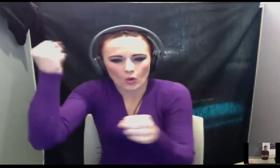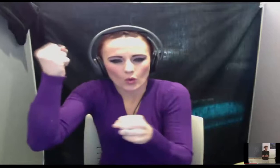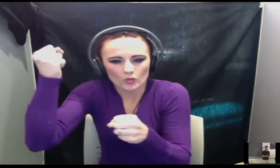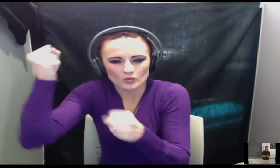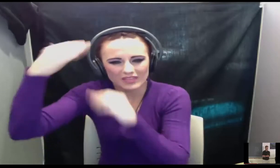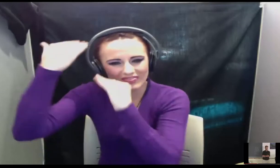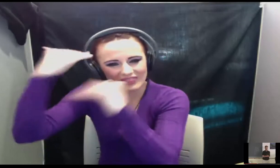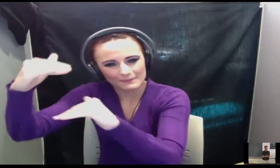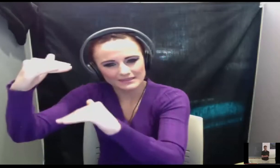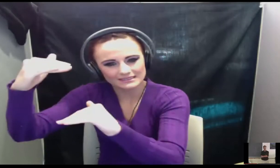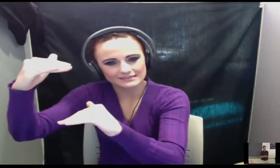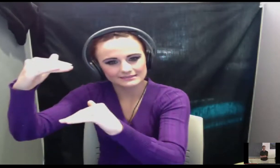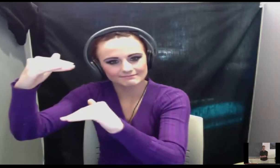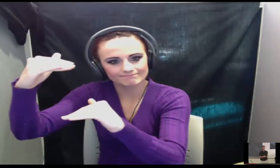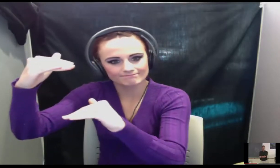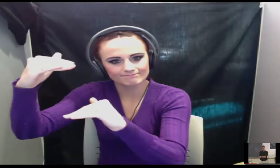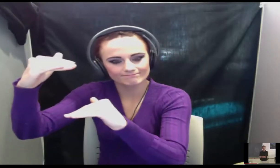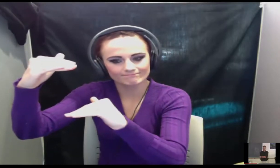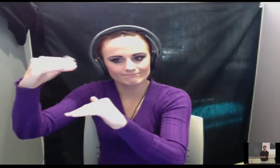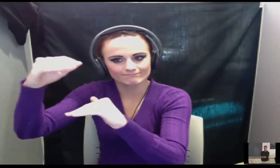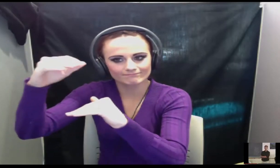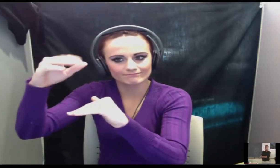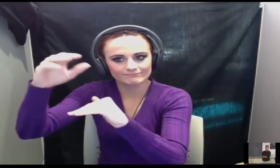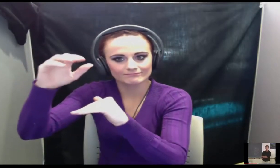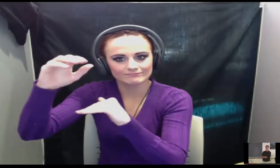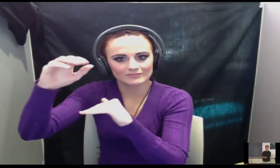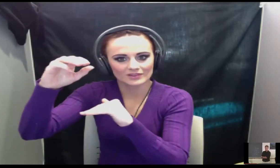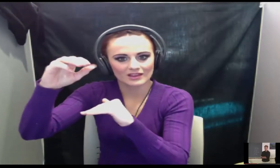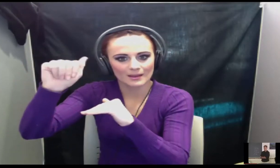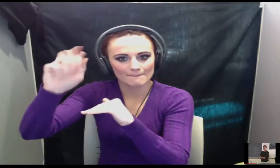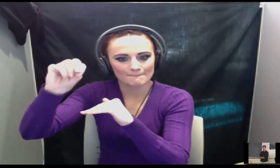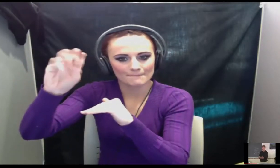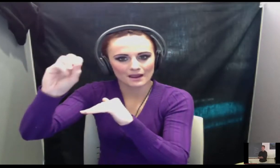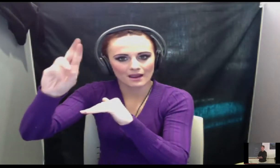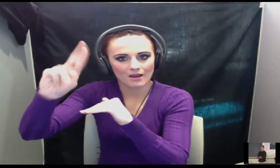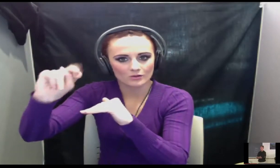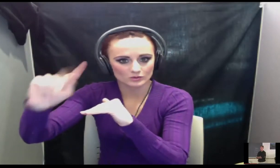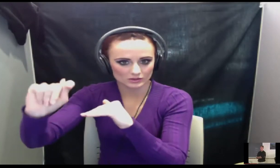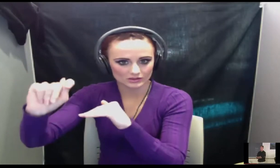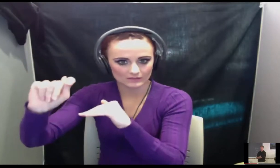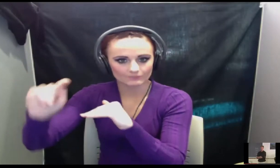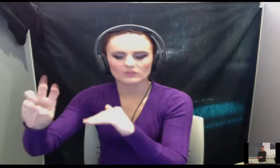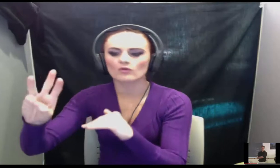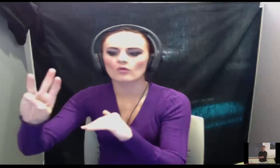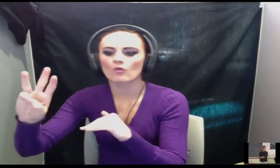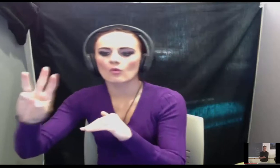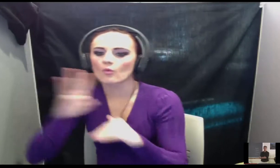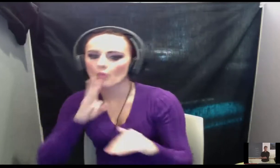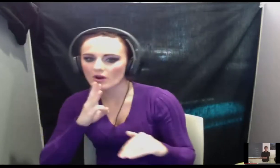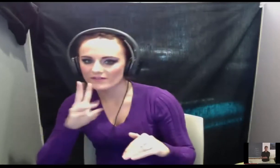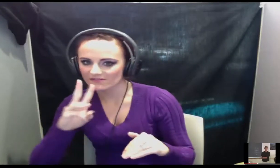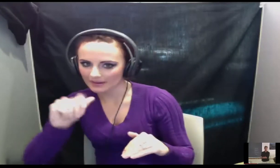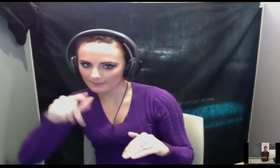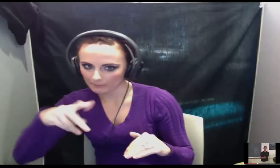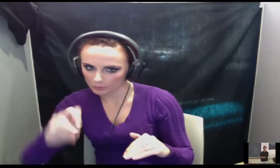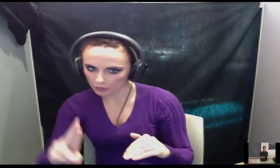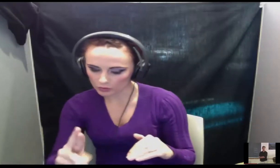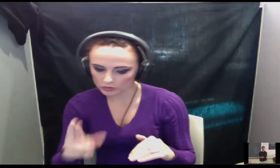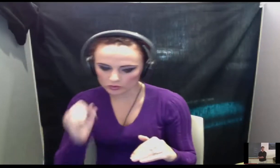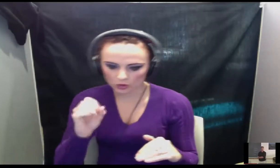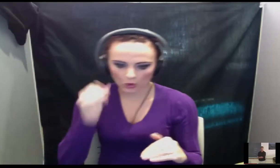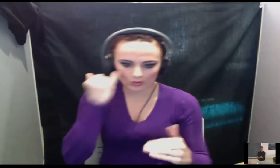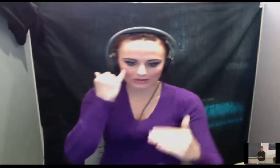point where it loses its ability to hold water vapor, what does it do?